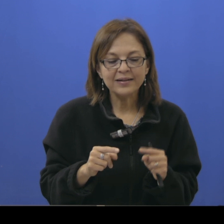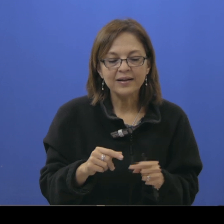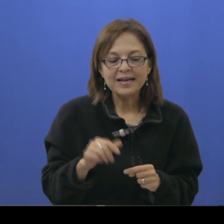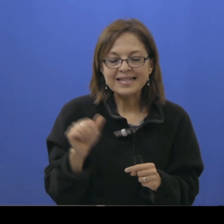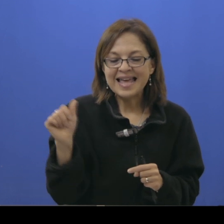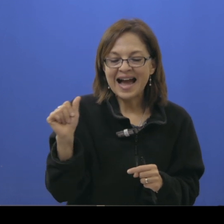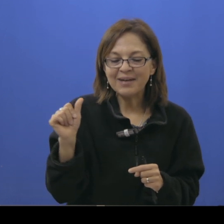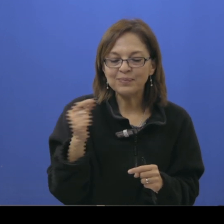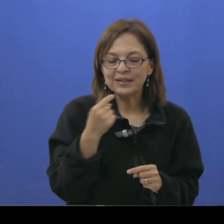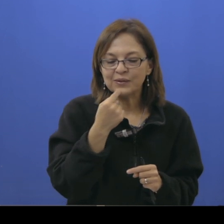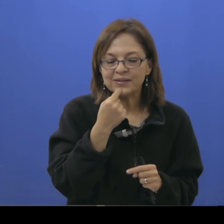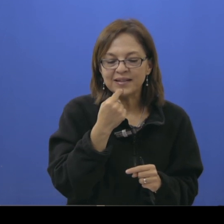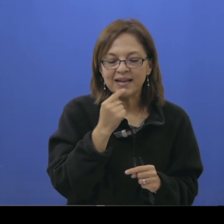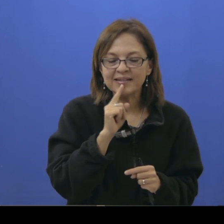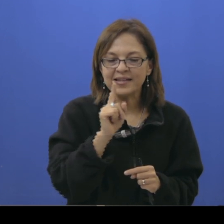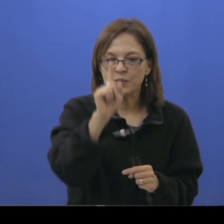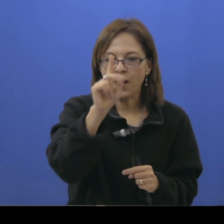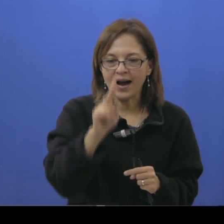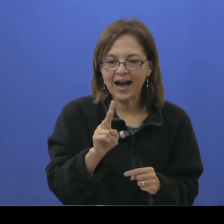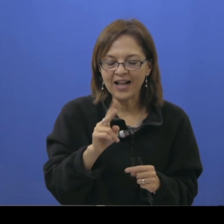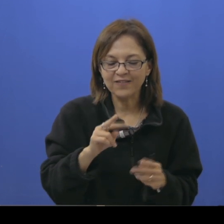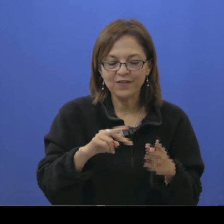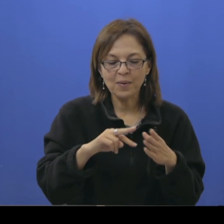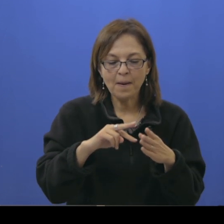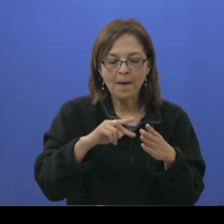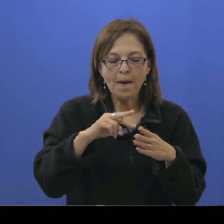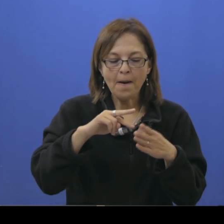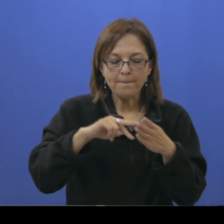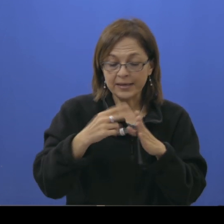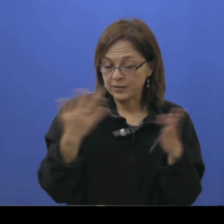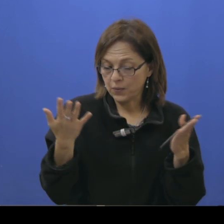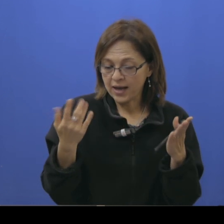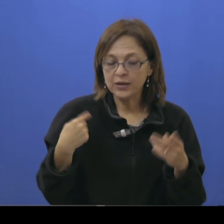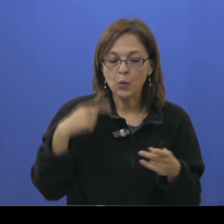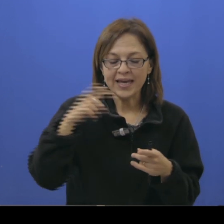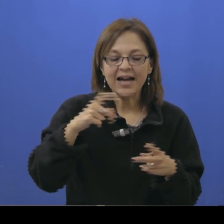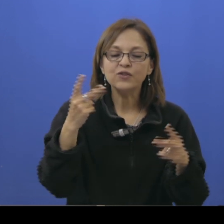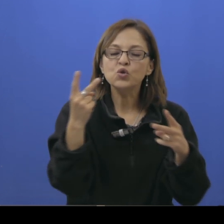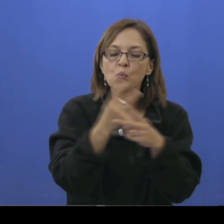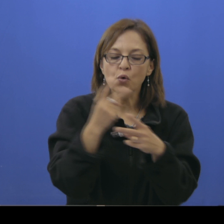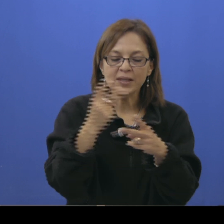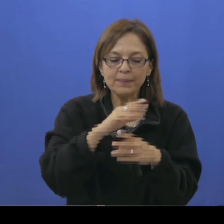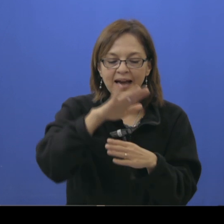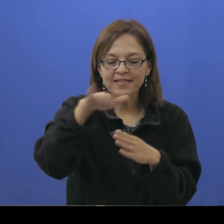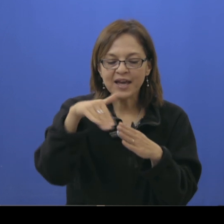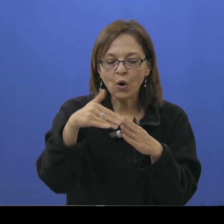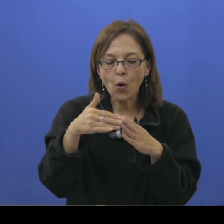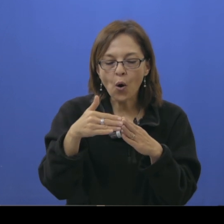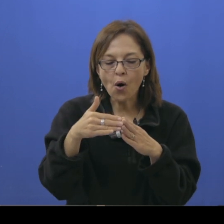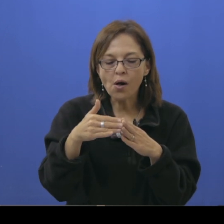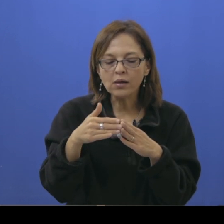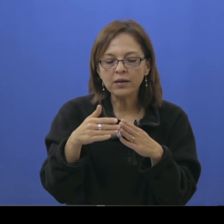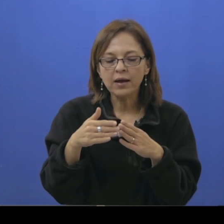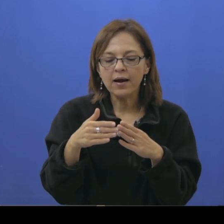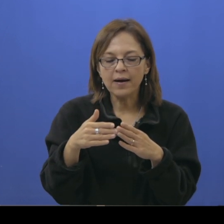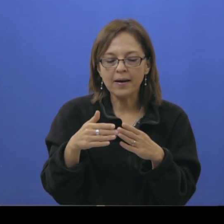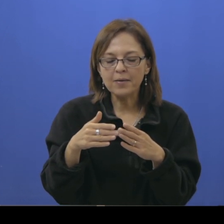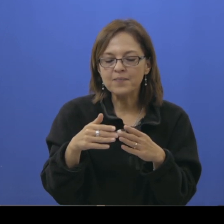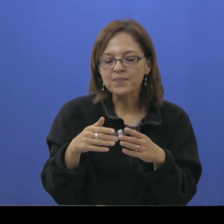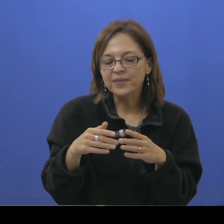But the amplitude set is 1/2. Means what? We have to multiply the whole